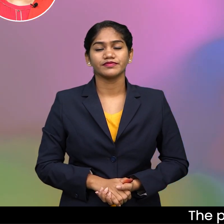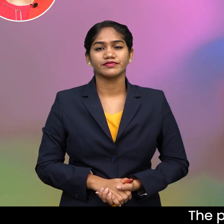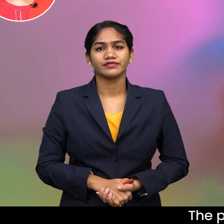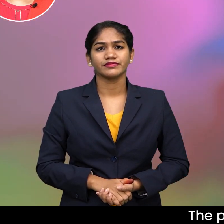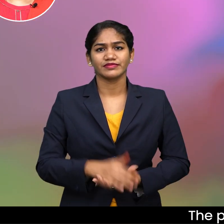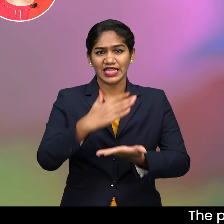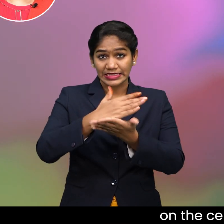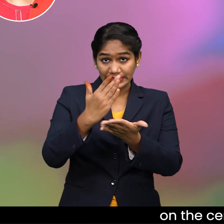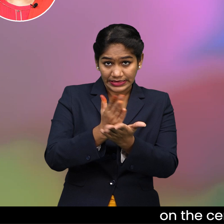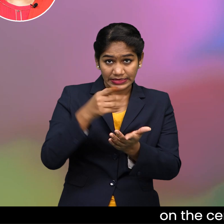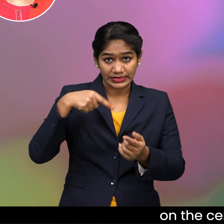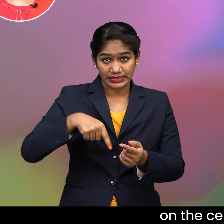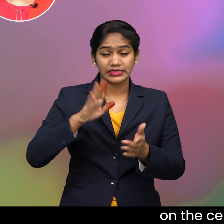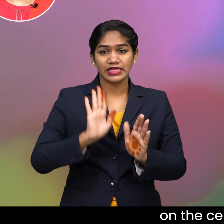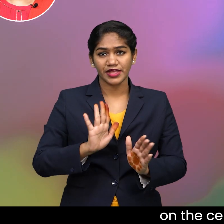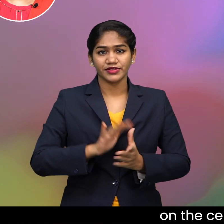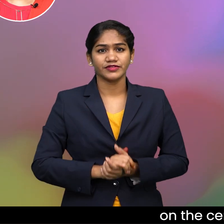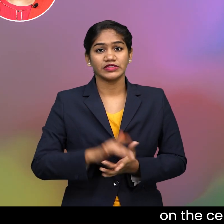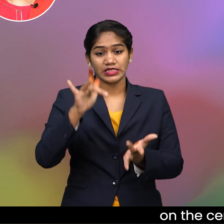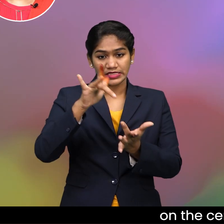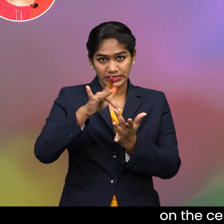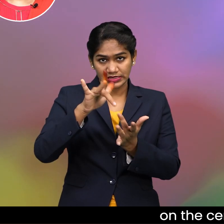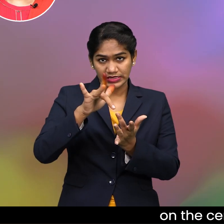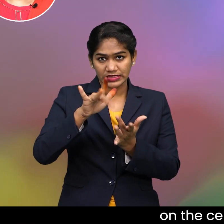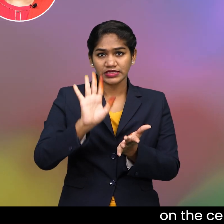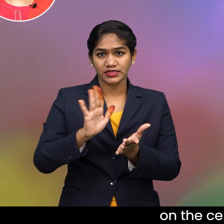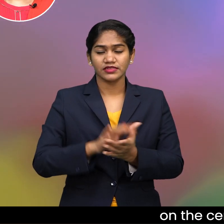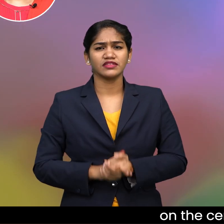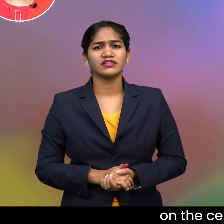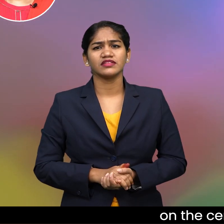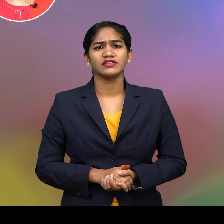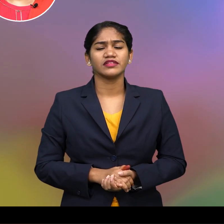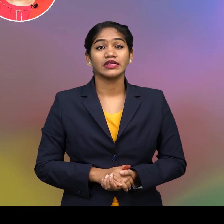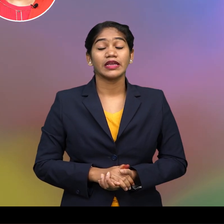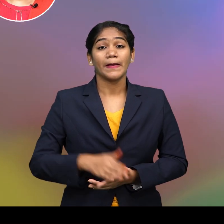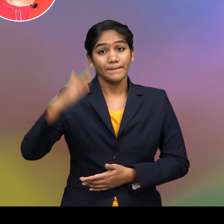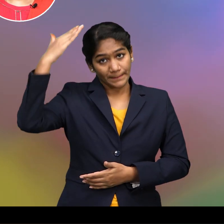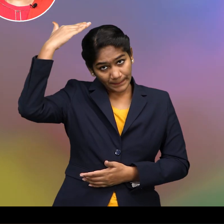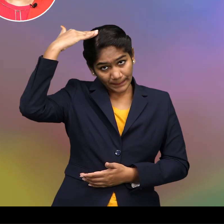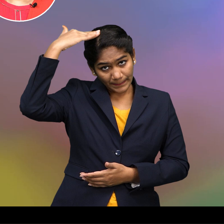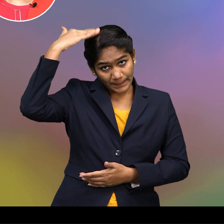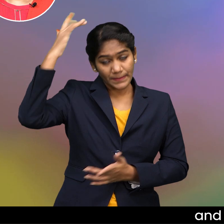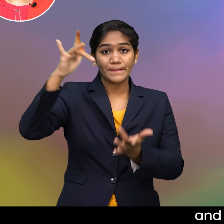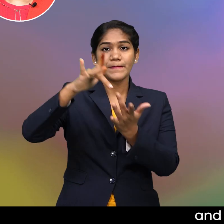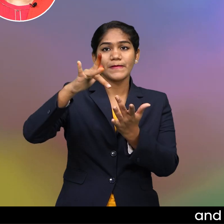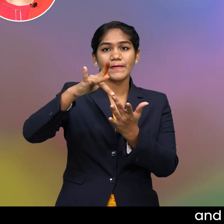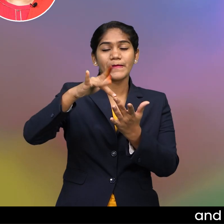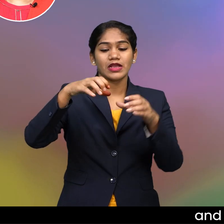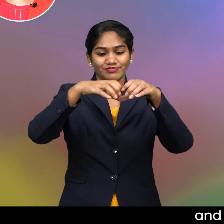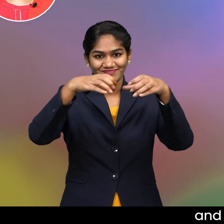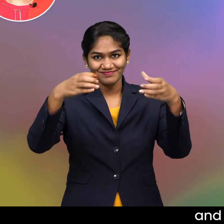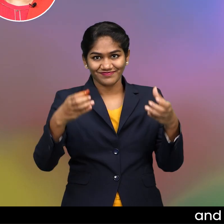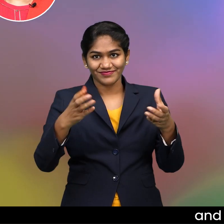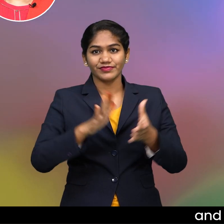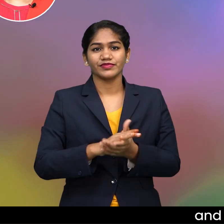The parts present on the central axis are the brain and